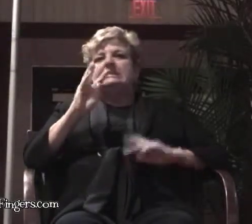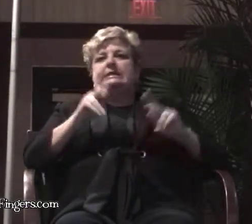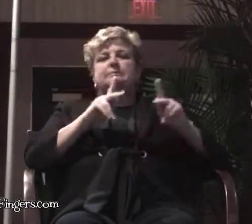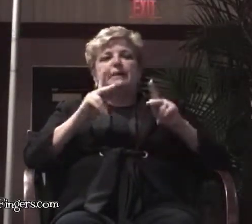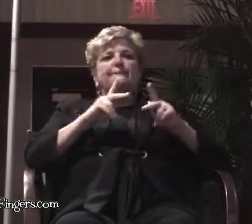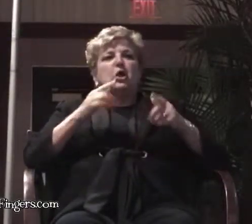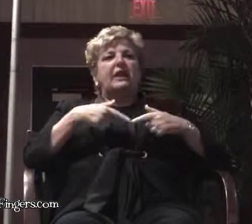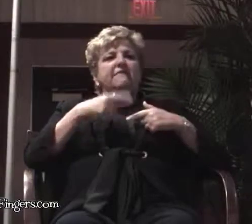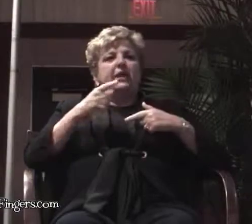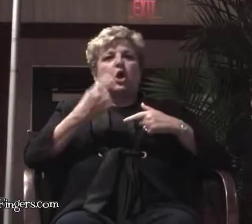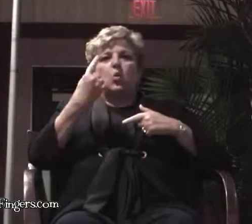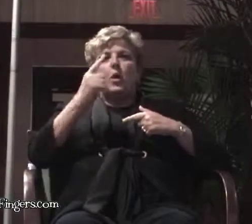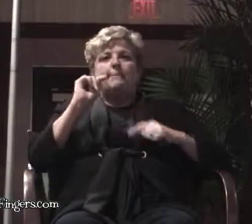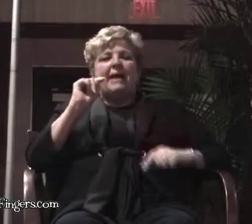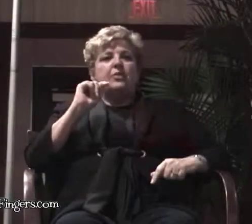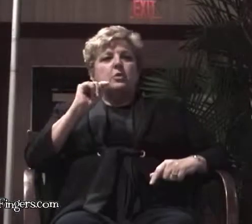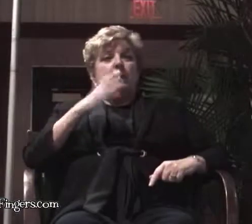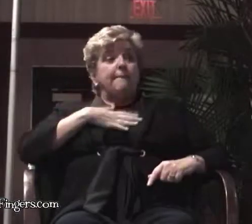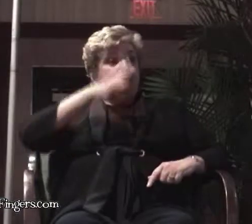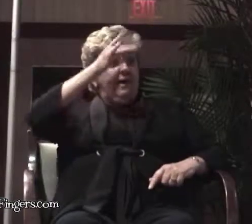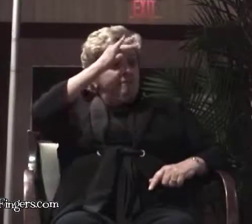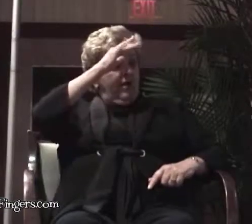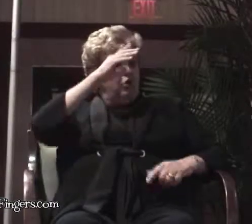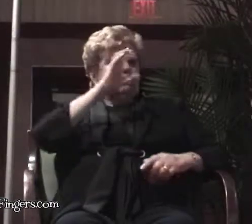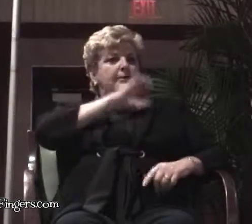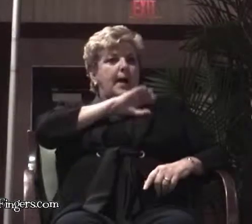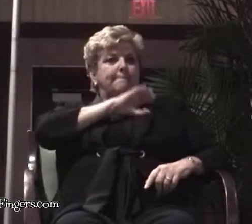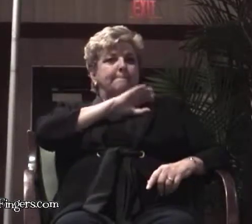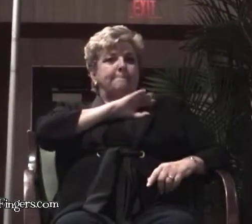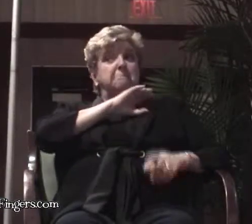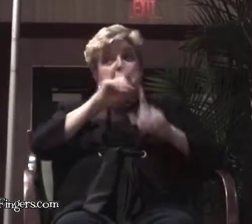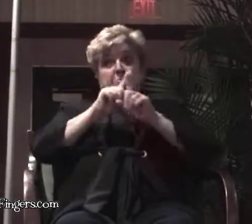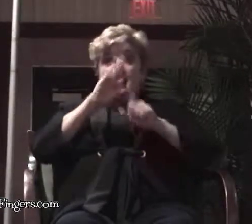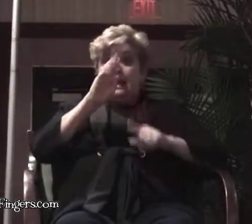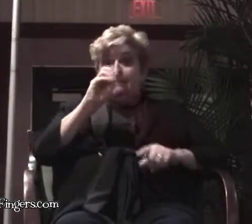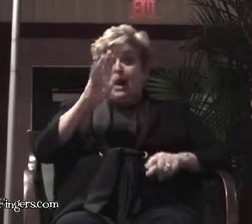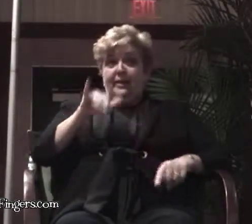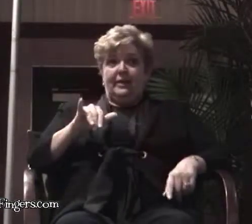police officer, kind of like Bobby. Crooked cop.